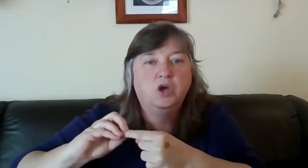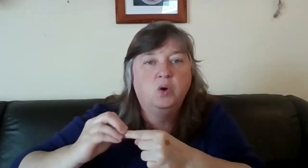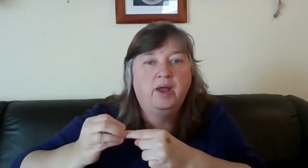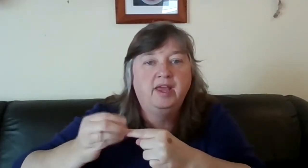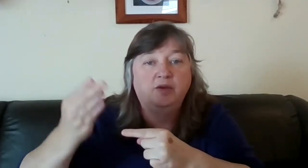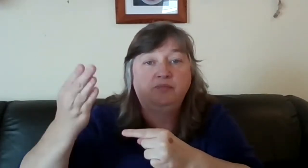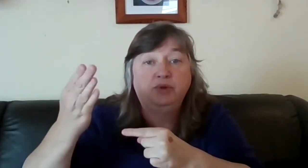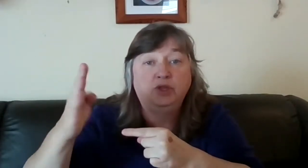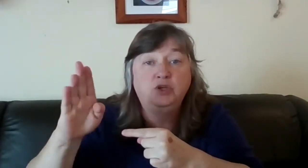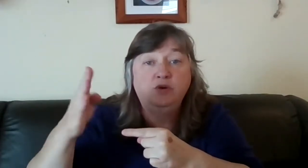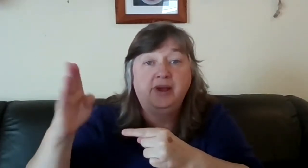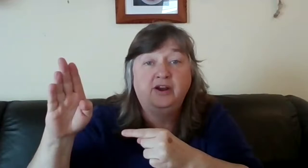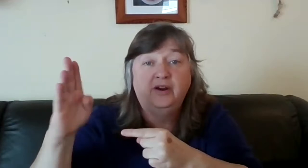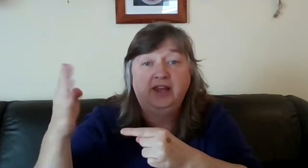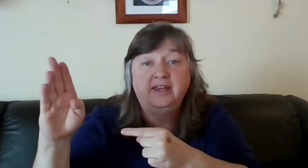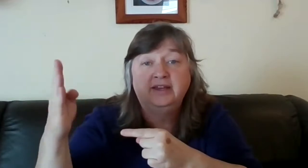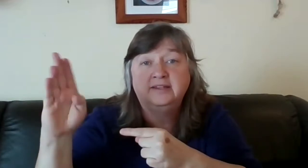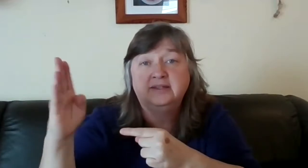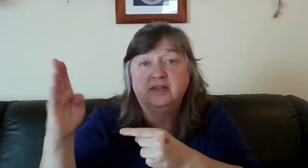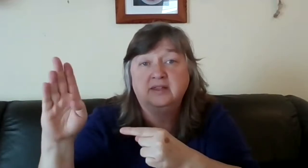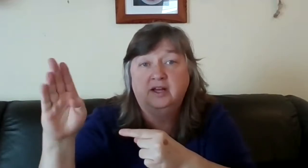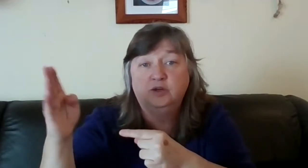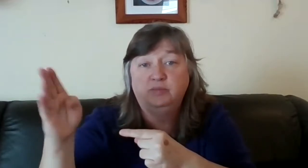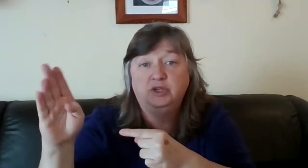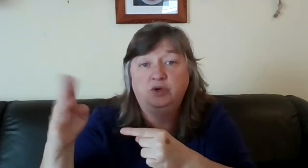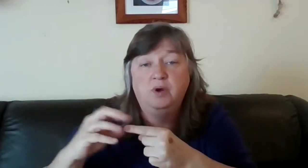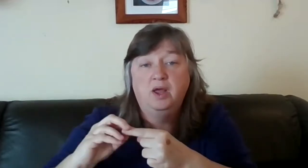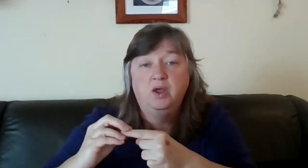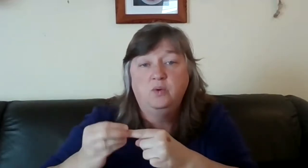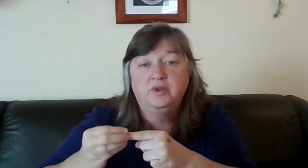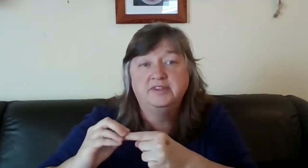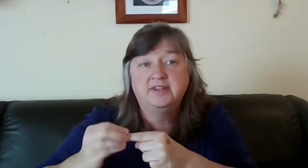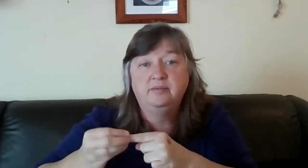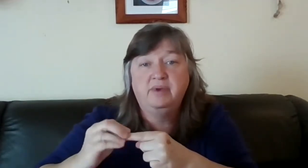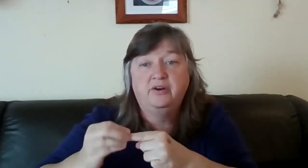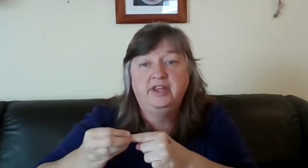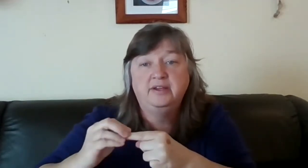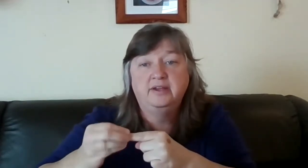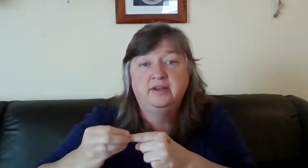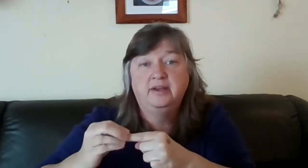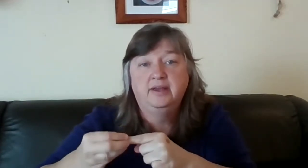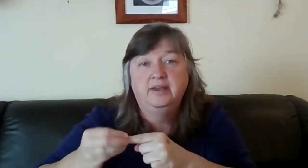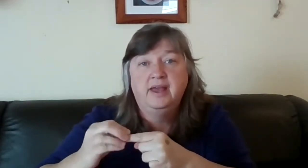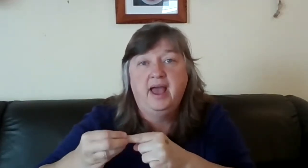So a blueberry is the color blue with the sign berry. And